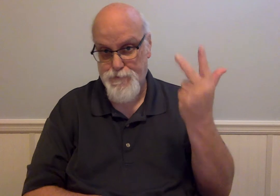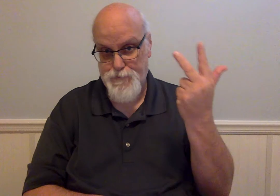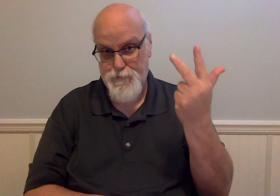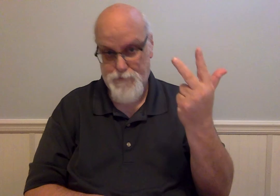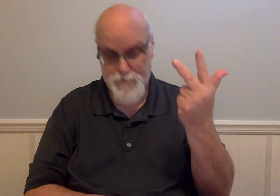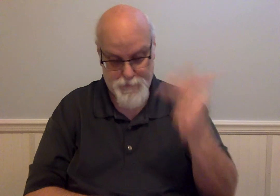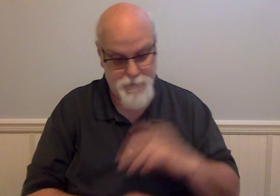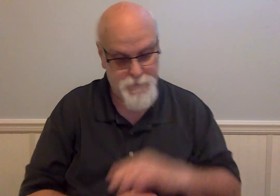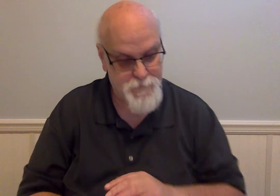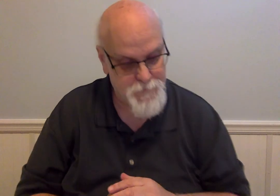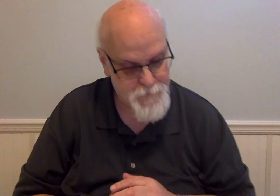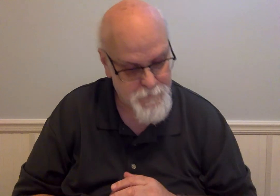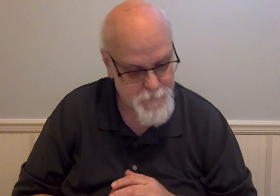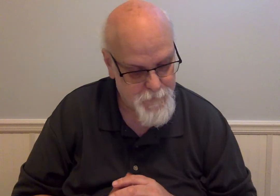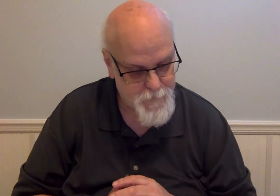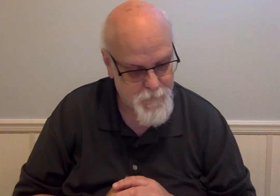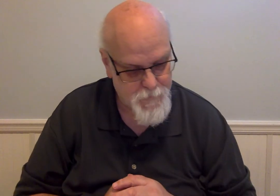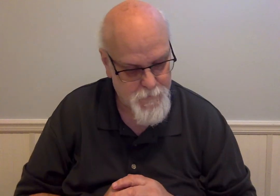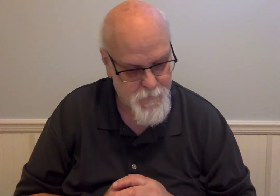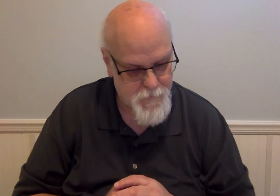So any of the places you do that twisting.